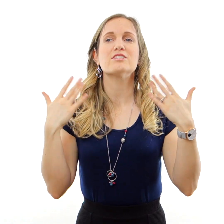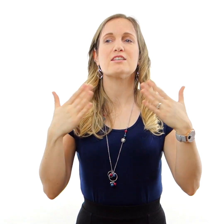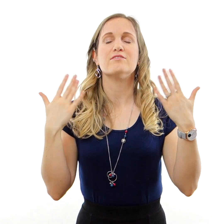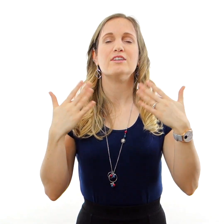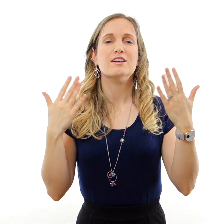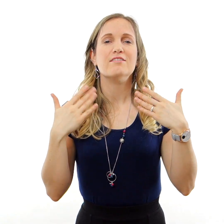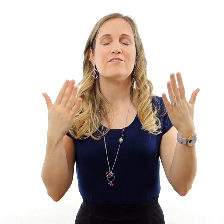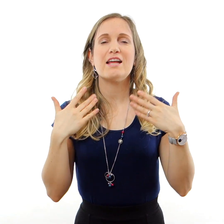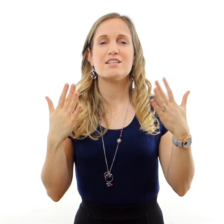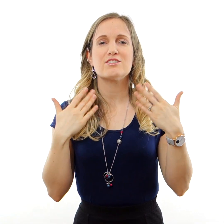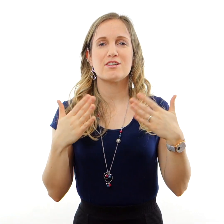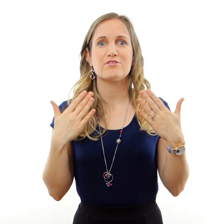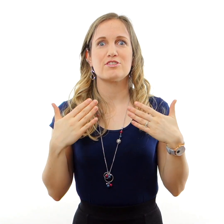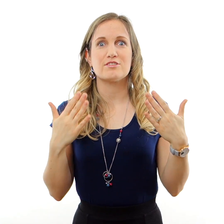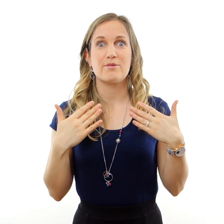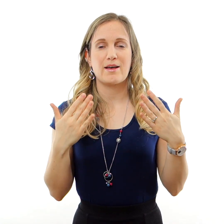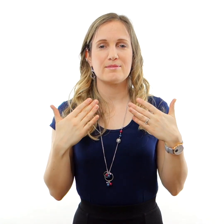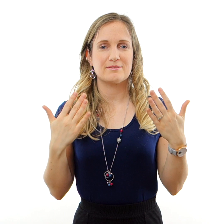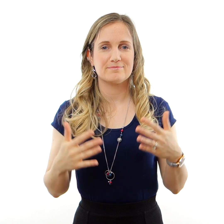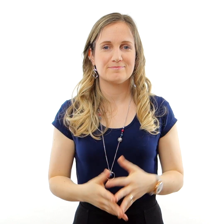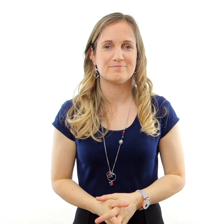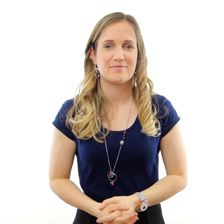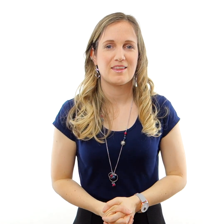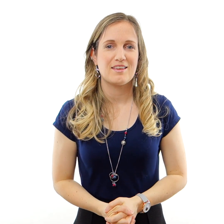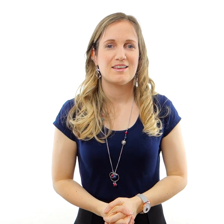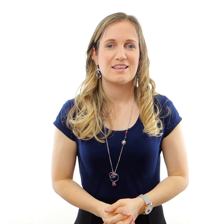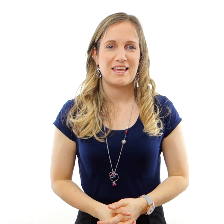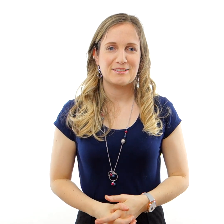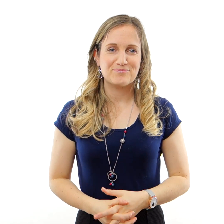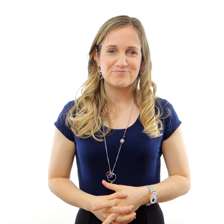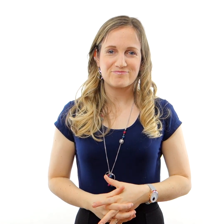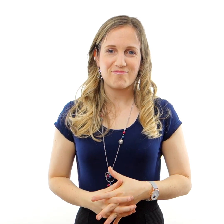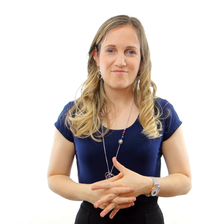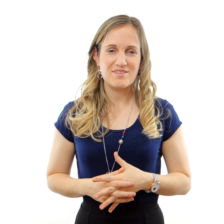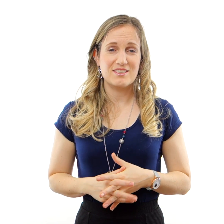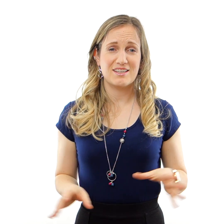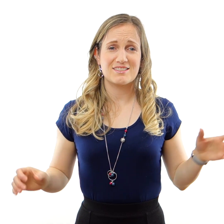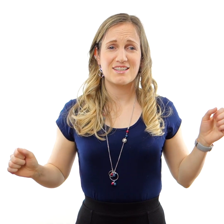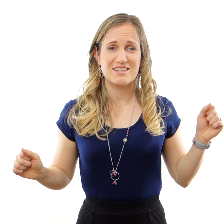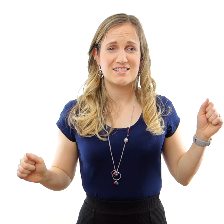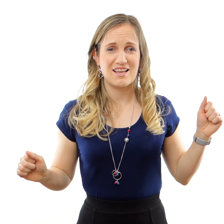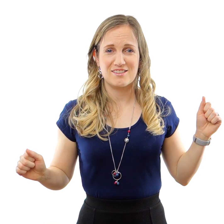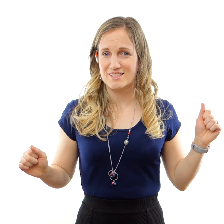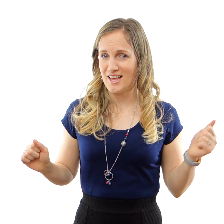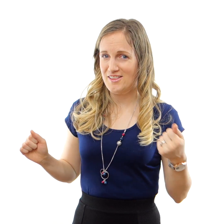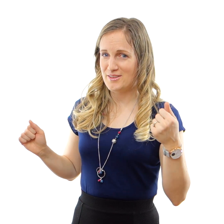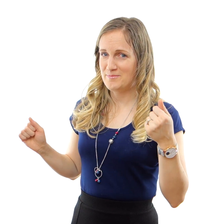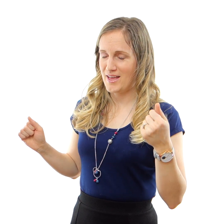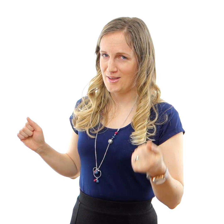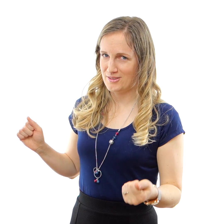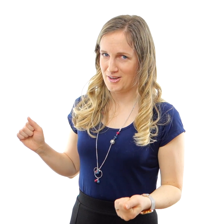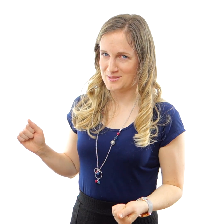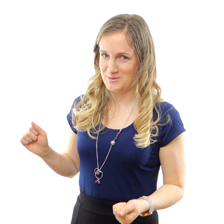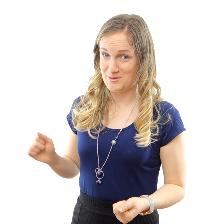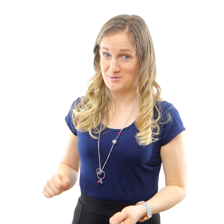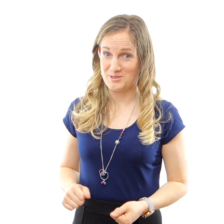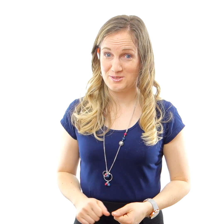yourself, fanning yourself. You're just so happy. Okay, the next line is, I'll tell them how the gospel was